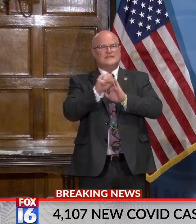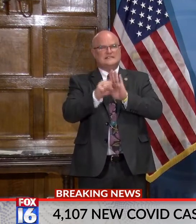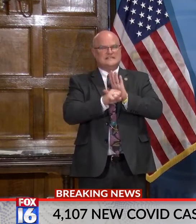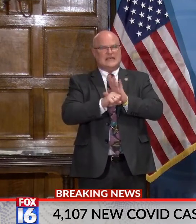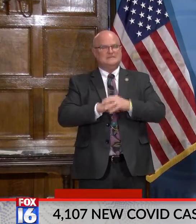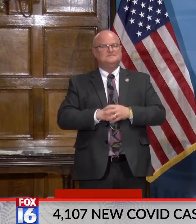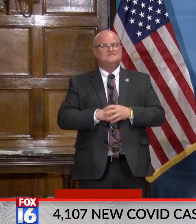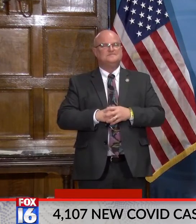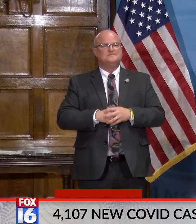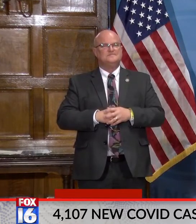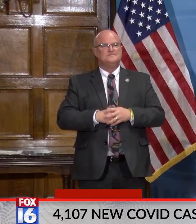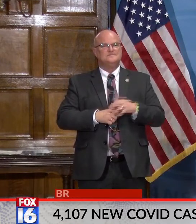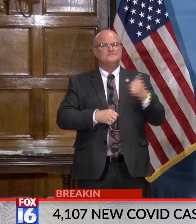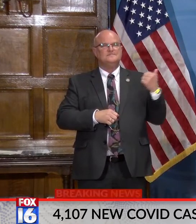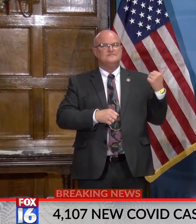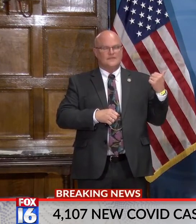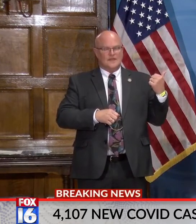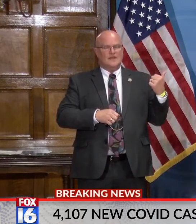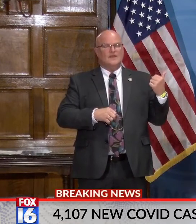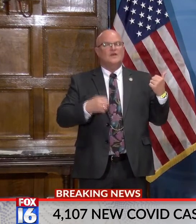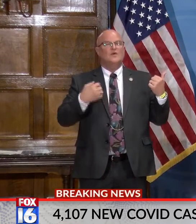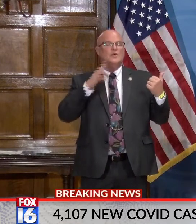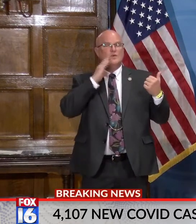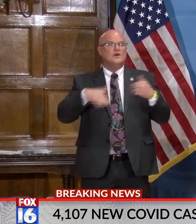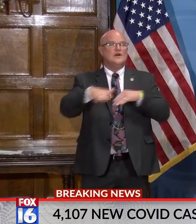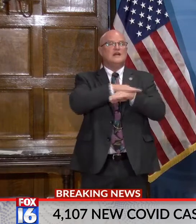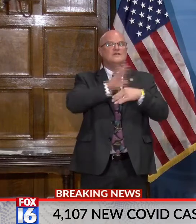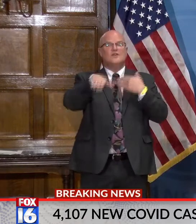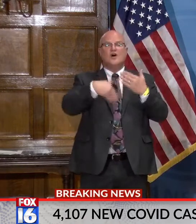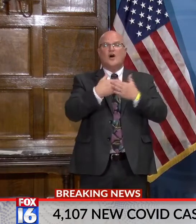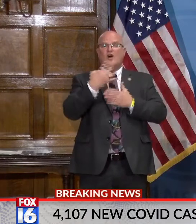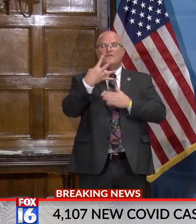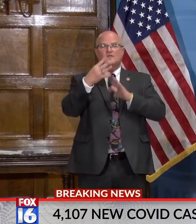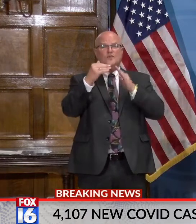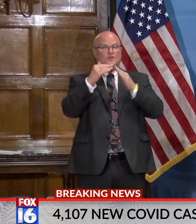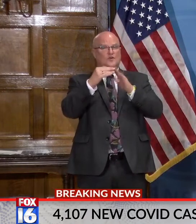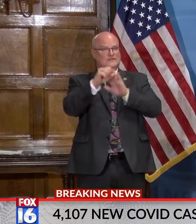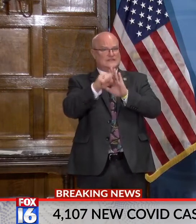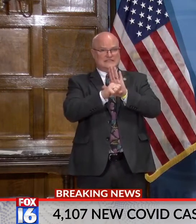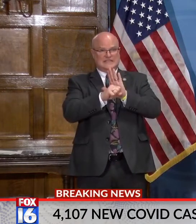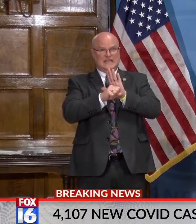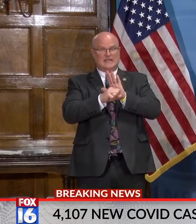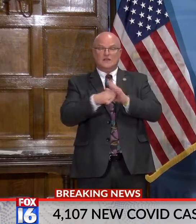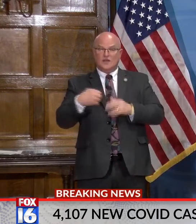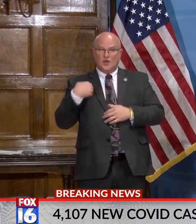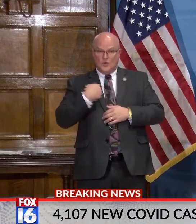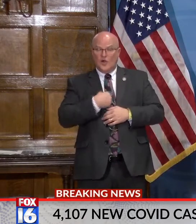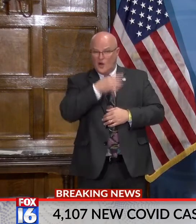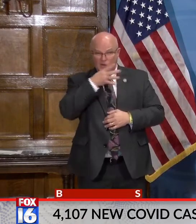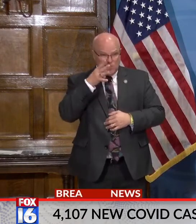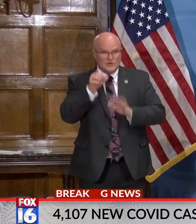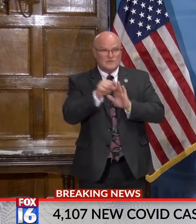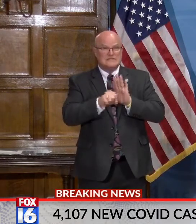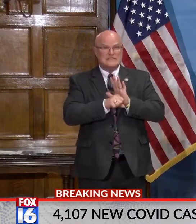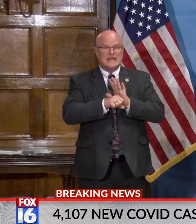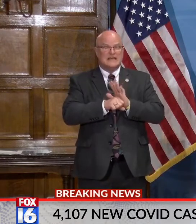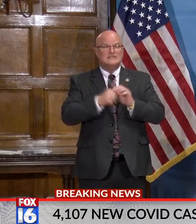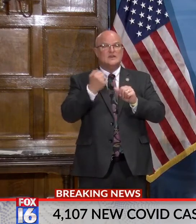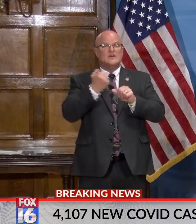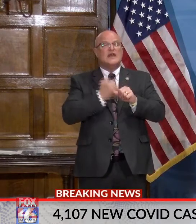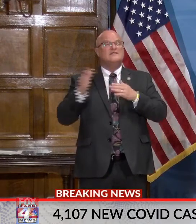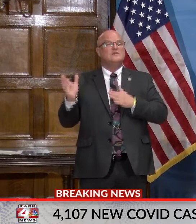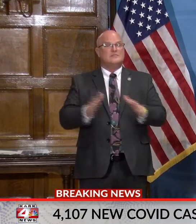marketing efforts will continue will cover all four corners of the state. We are a rural state, and so every plan